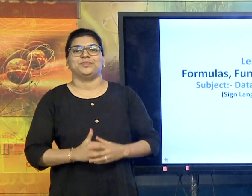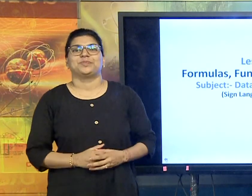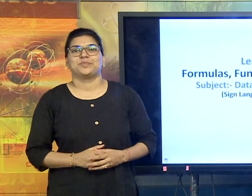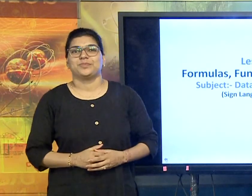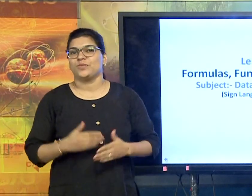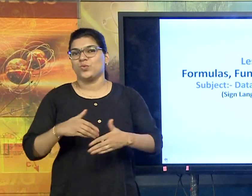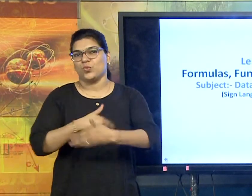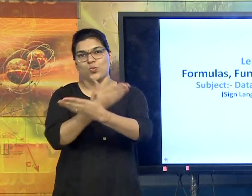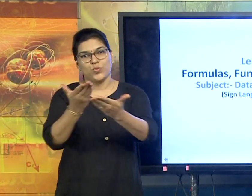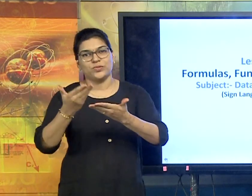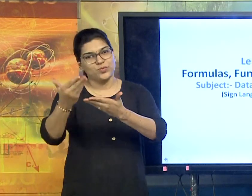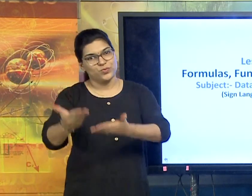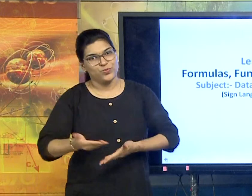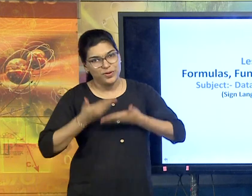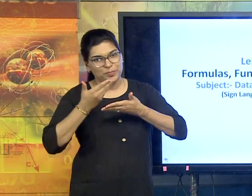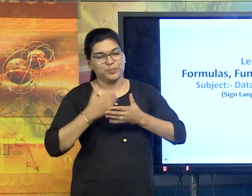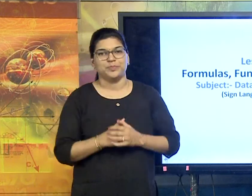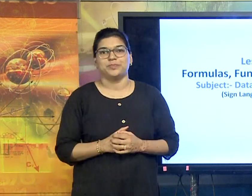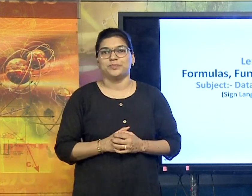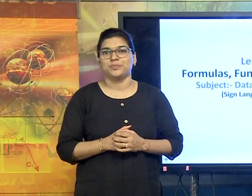Namaskar. Welcome you all.